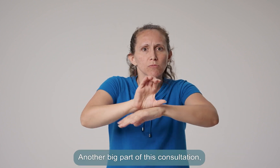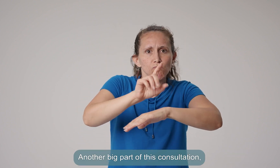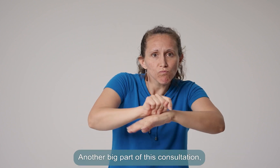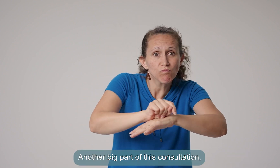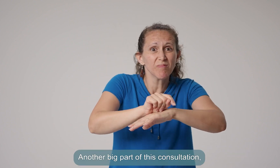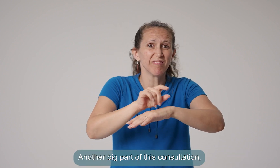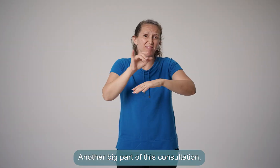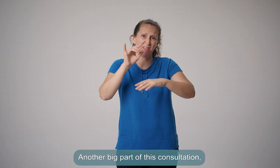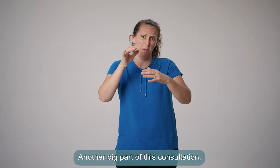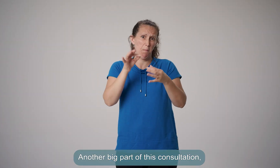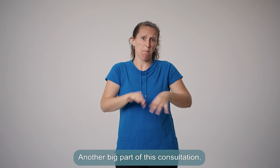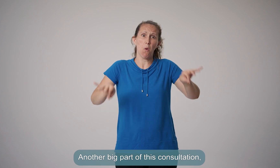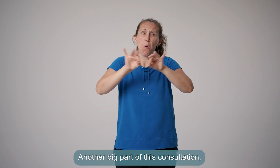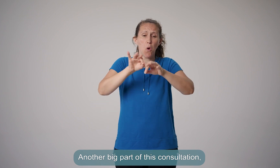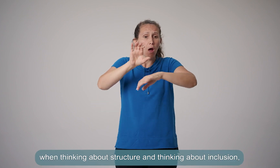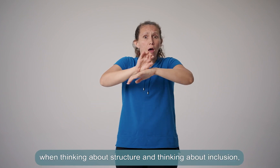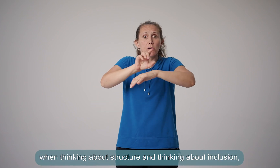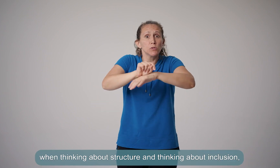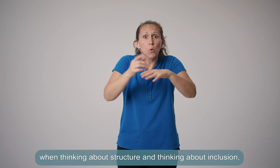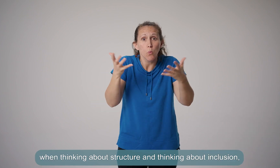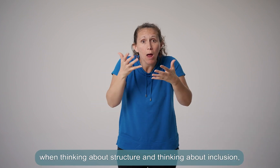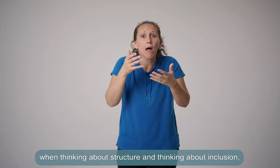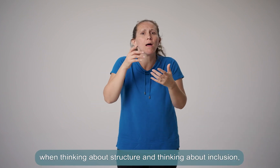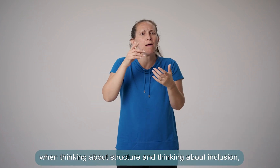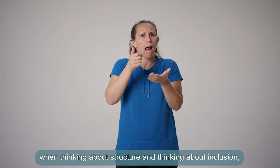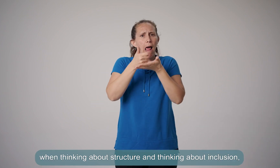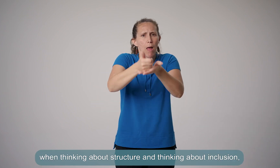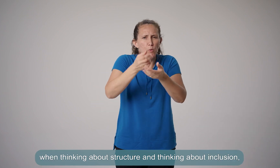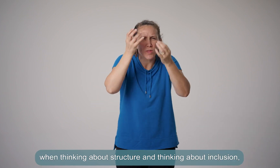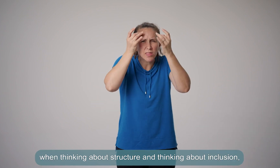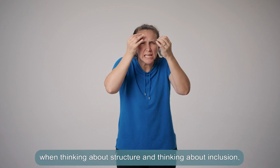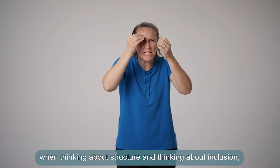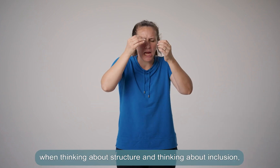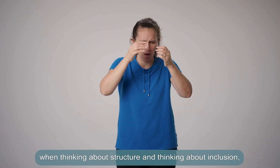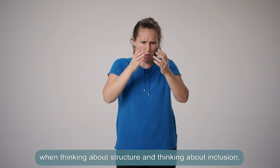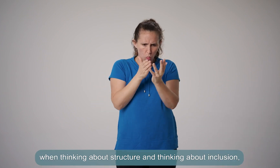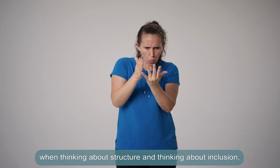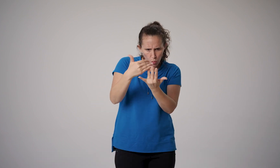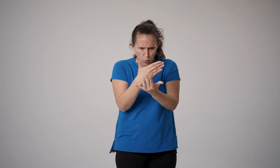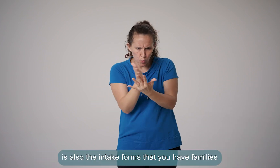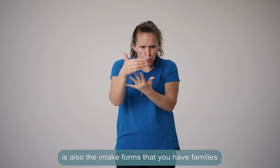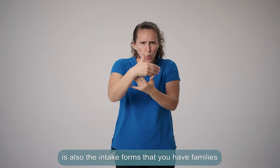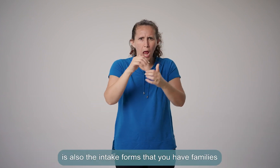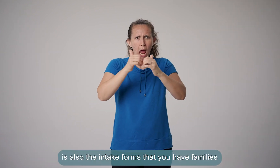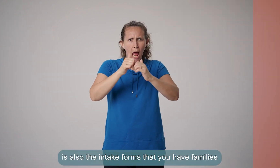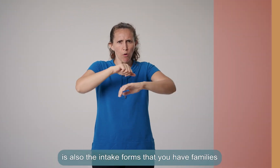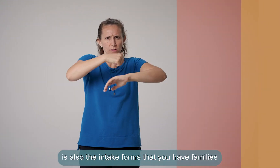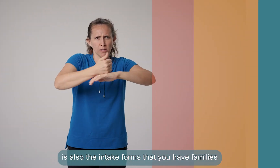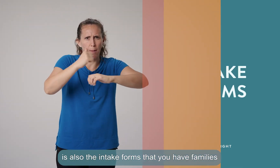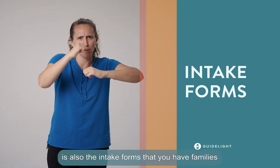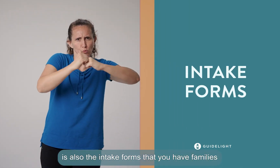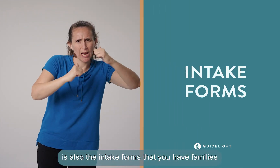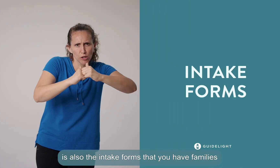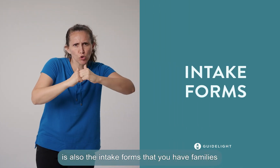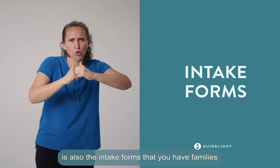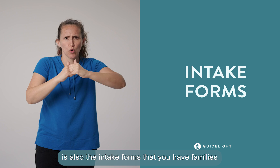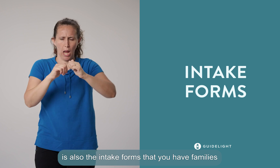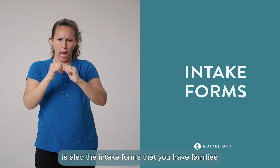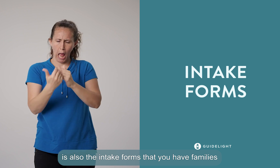Another big part of this consultation, when thinking about structure and thinking about inclusion, is also the intake forms that you have